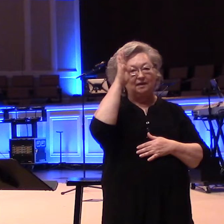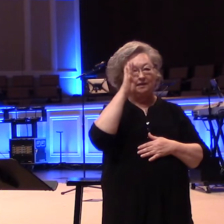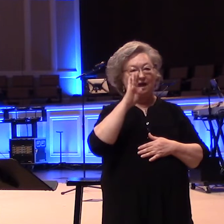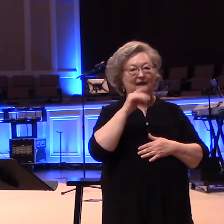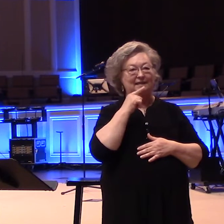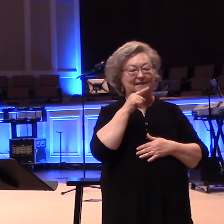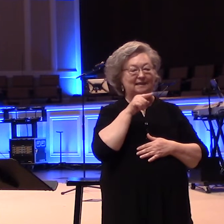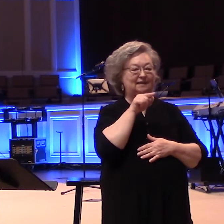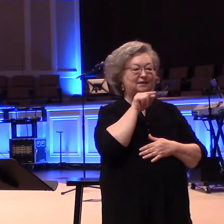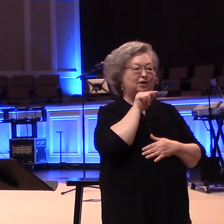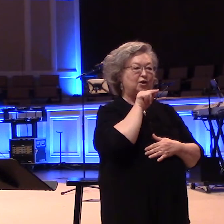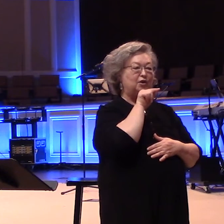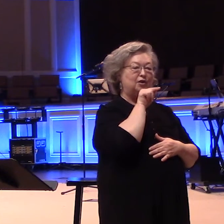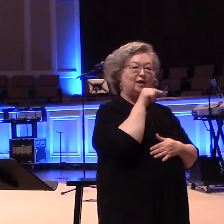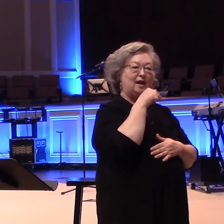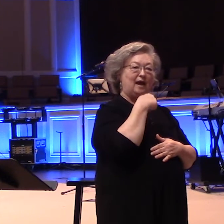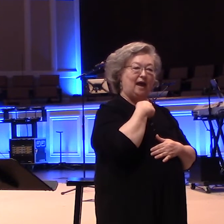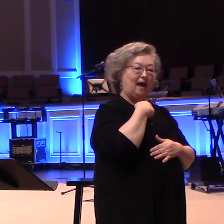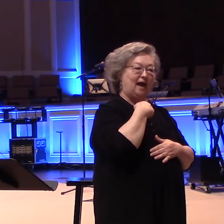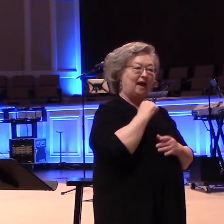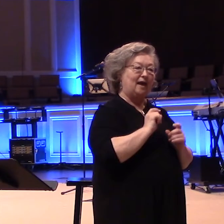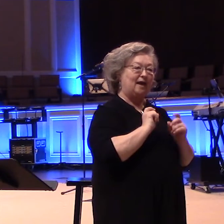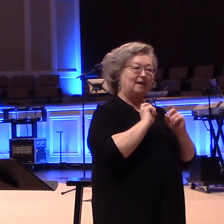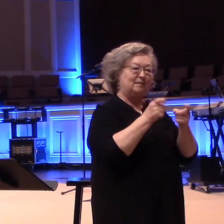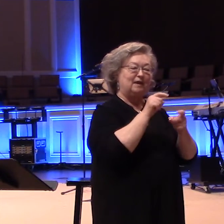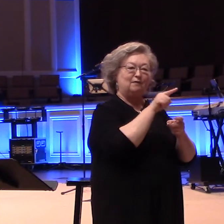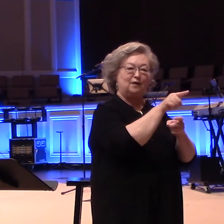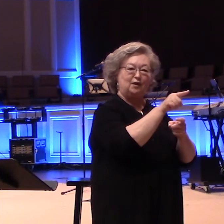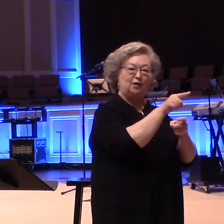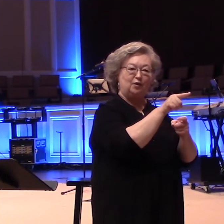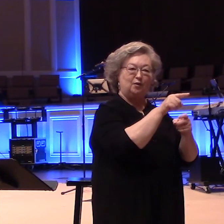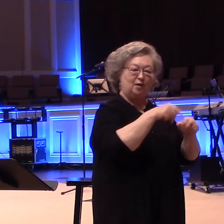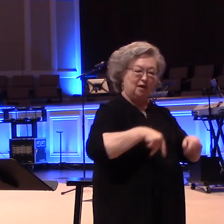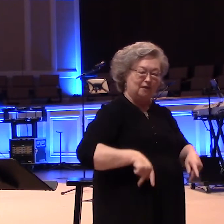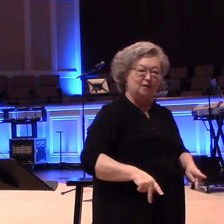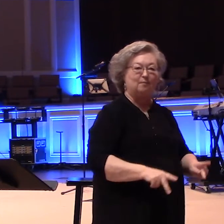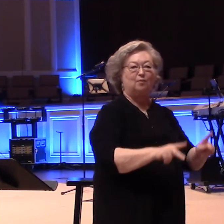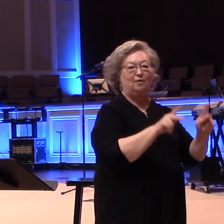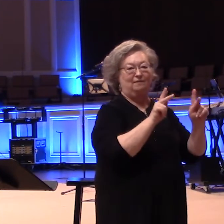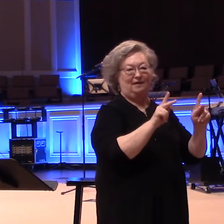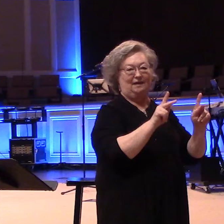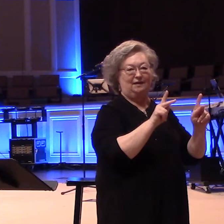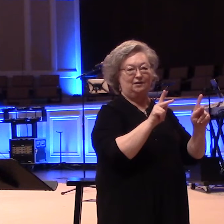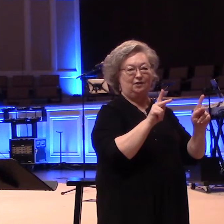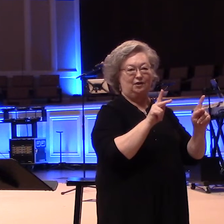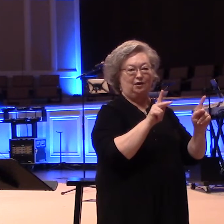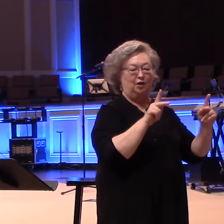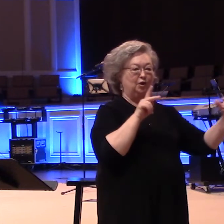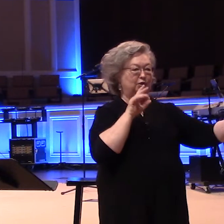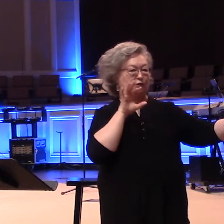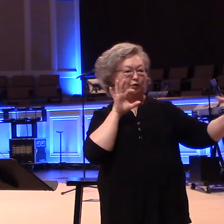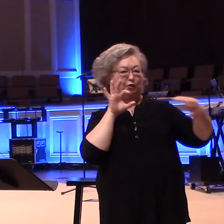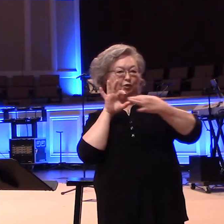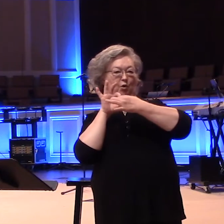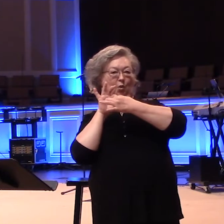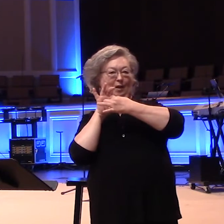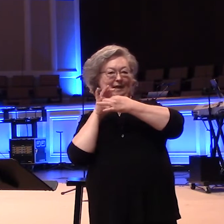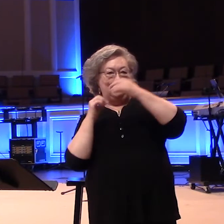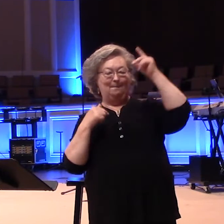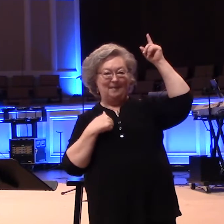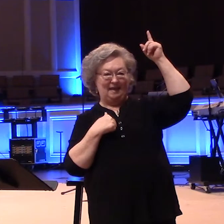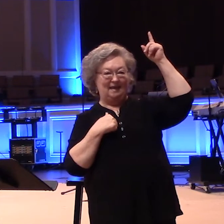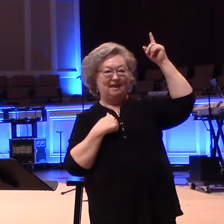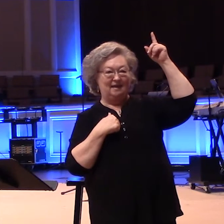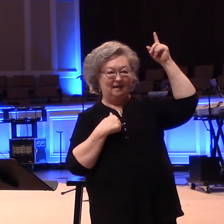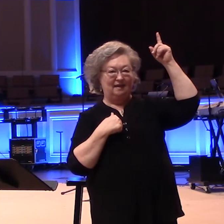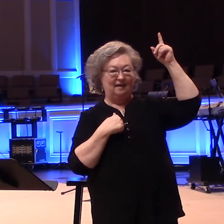of joining me in what I'm doing in all the earth. And when you give, needs are met. A good home, there's always something to eat.